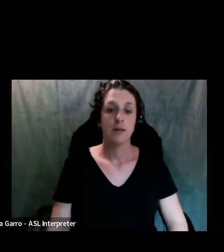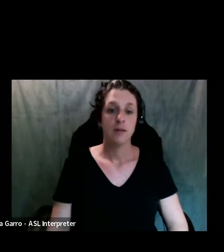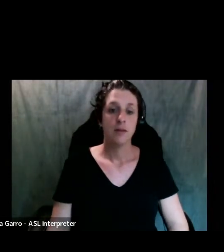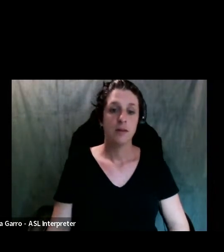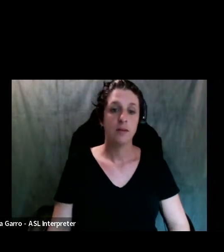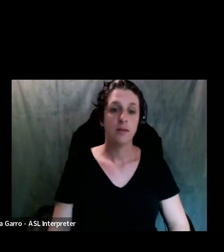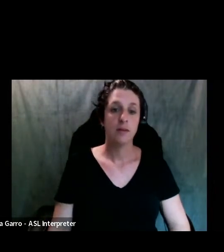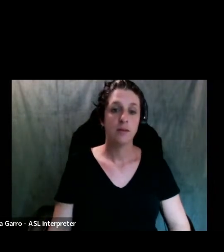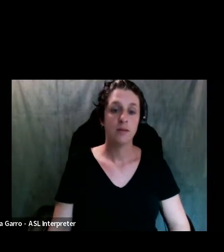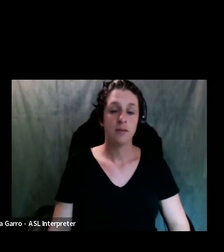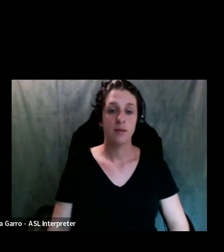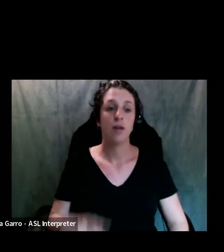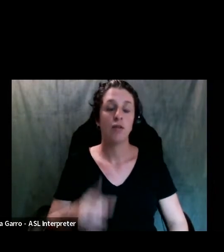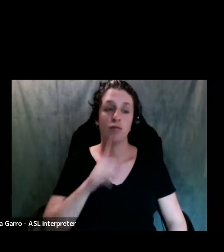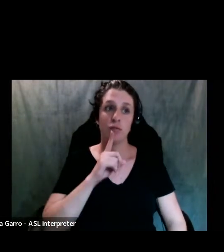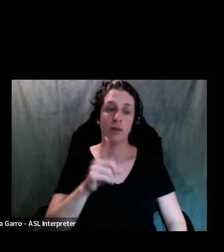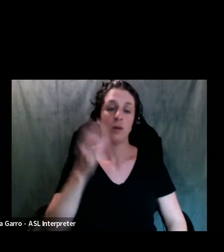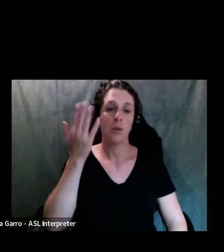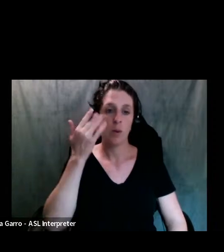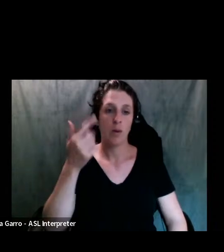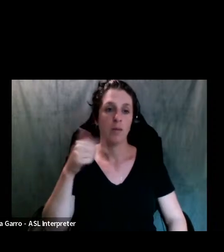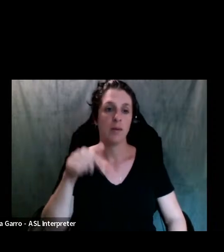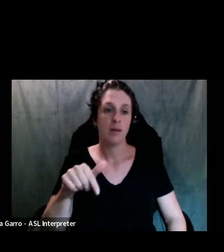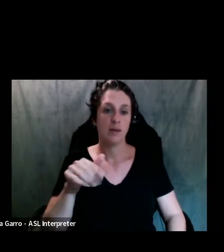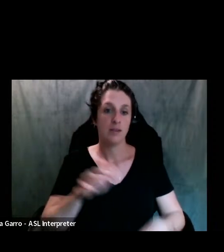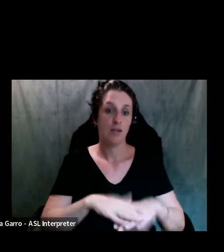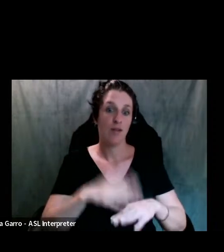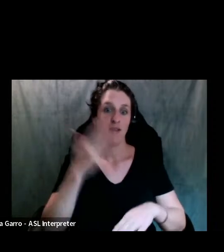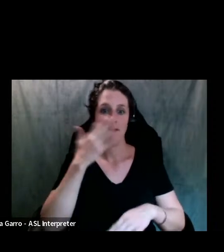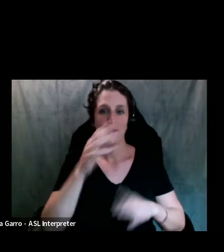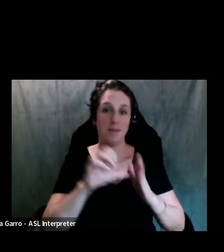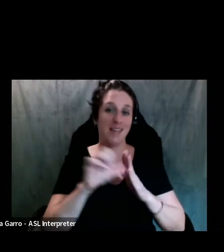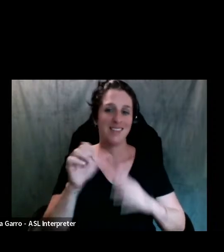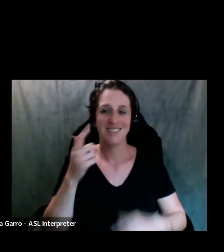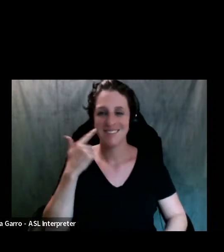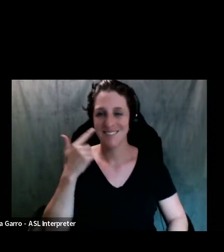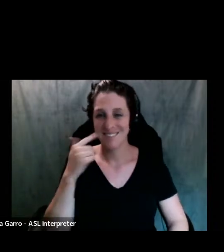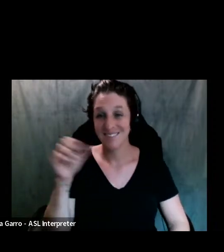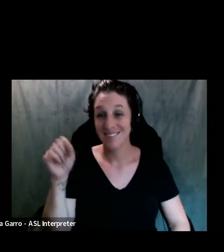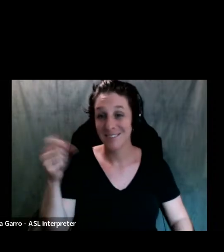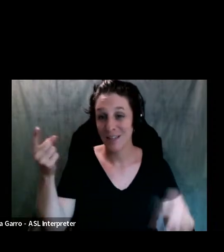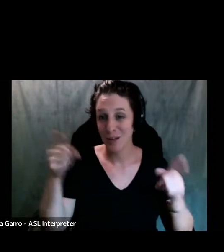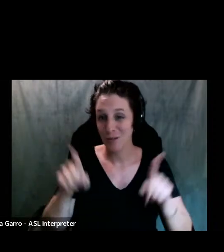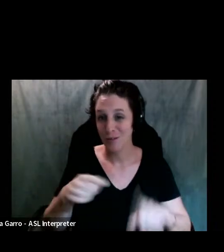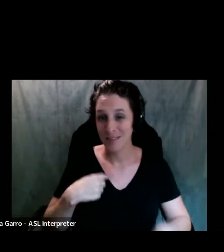Yes, and I really do hope that this is on the front page. I agree.